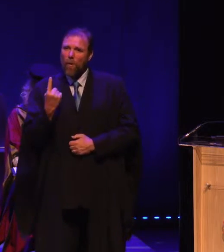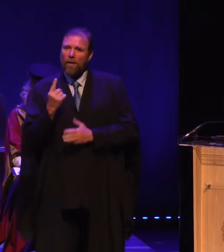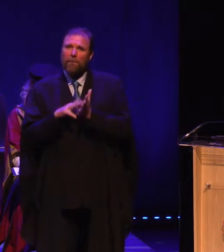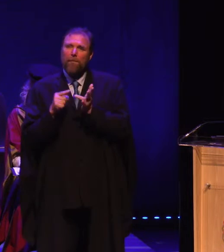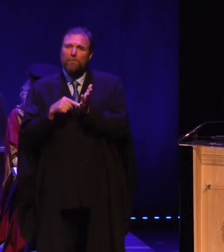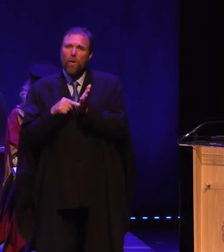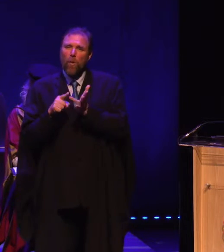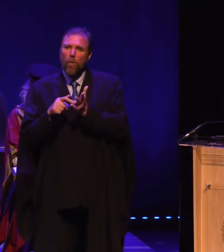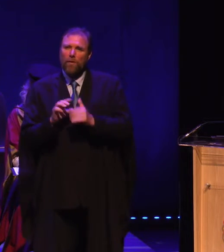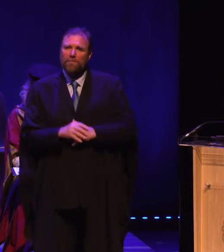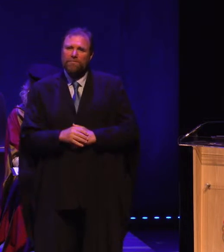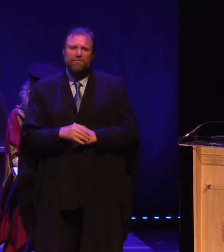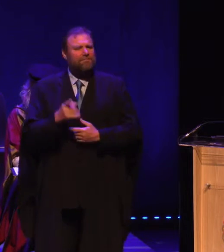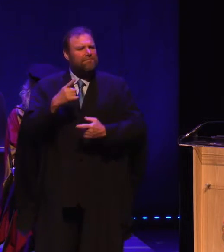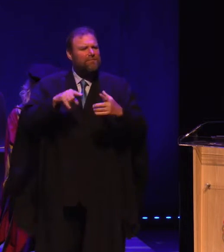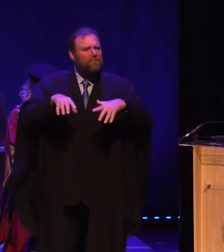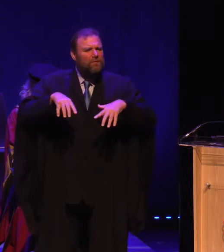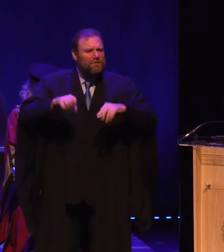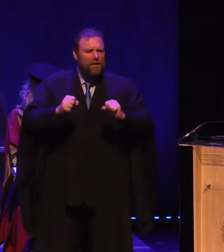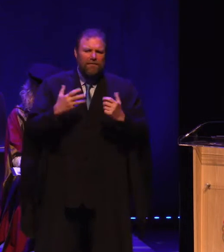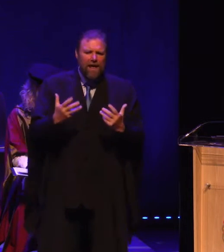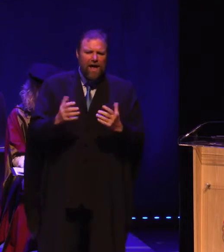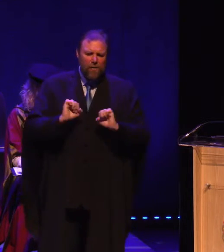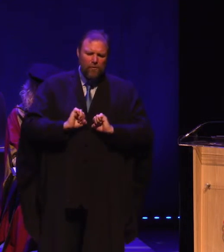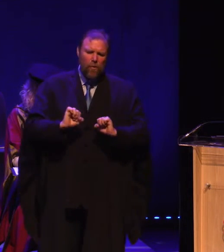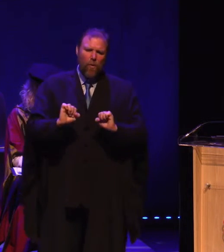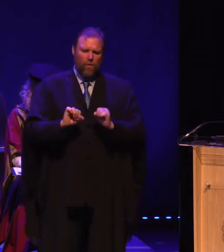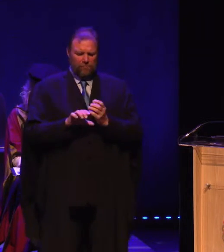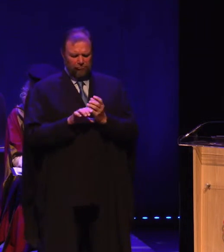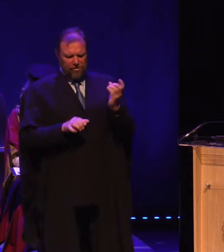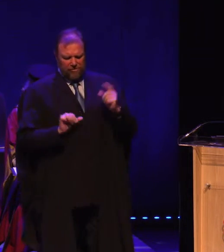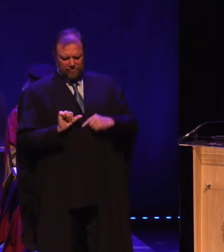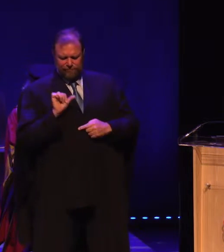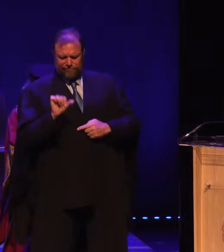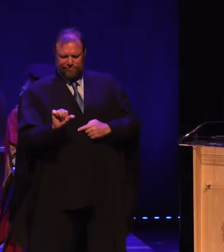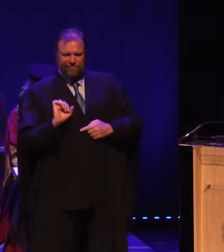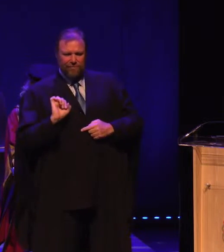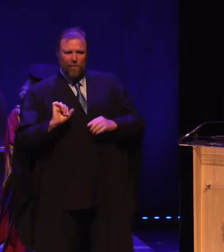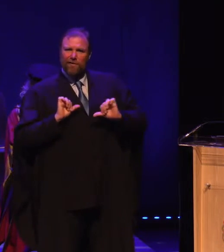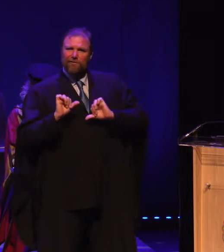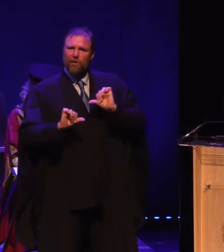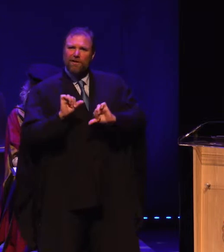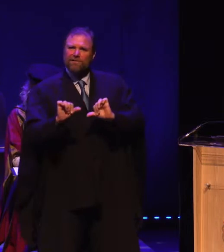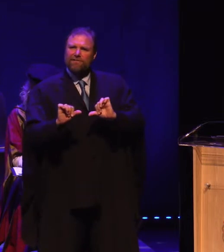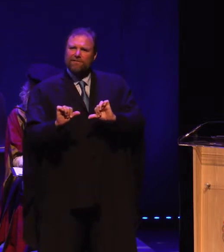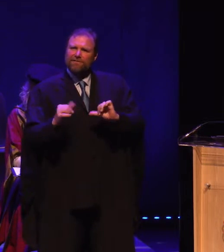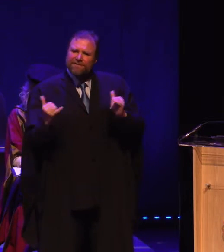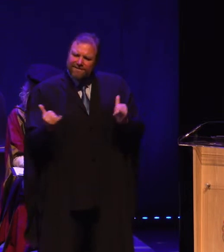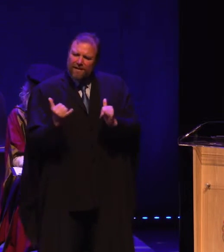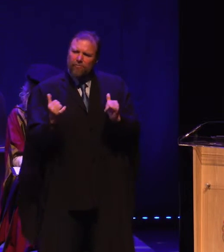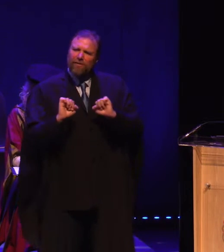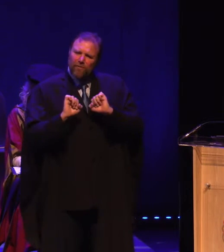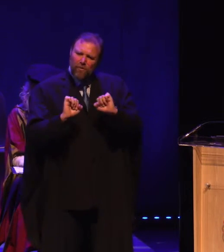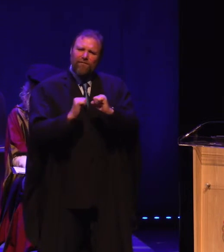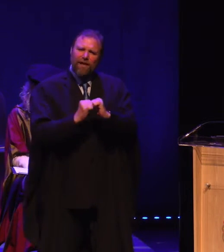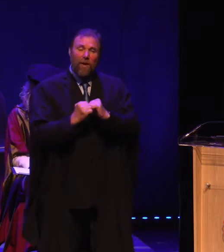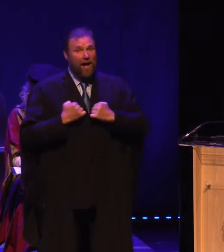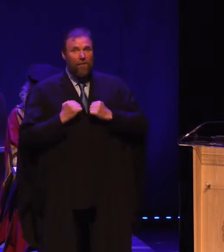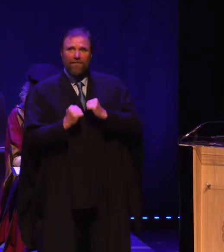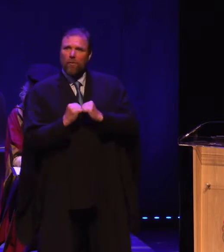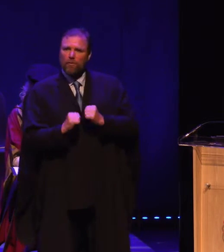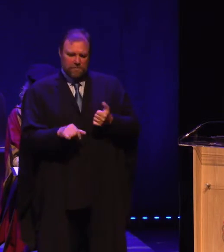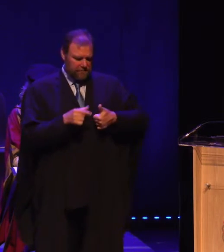as you embark on your graduate journeys, I ask that you celebrate your values, our values, of